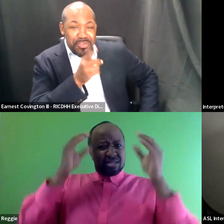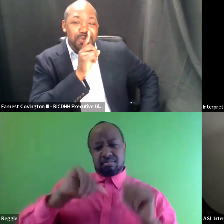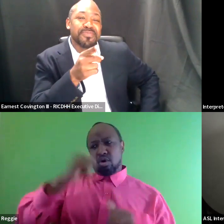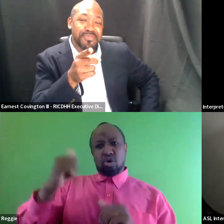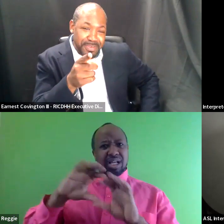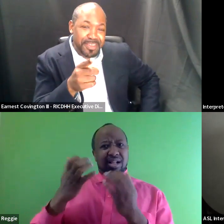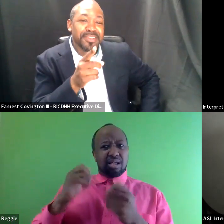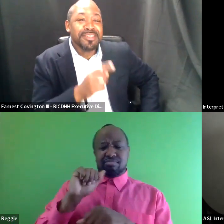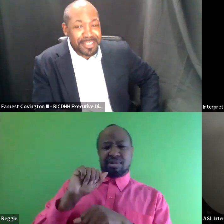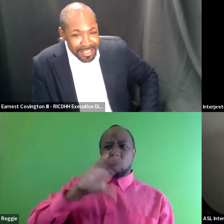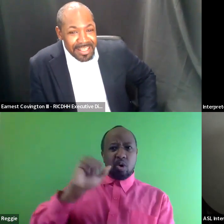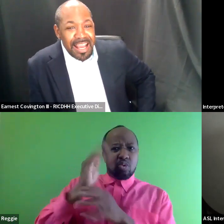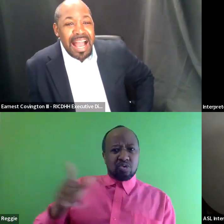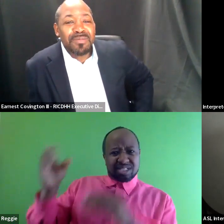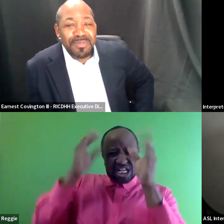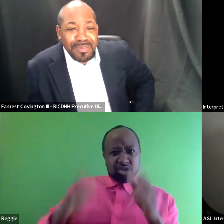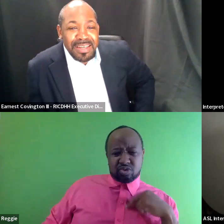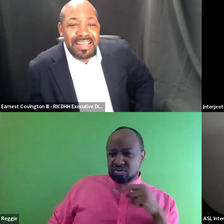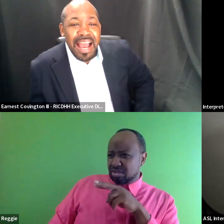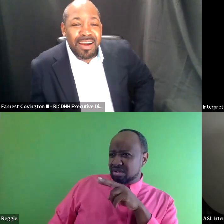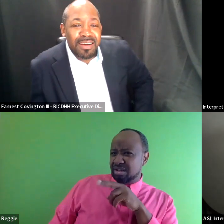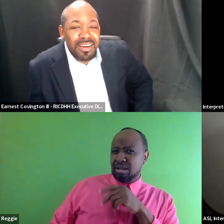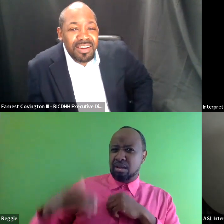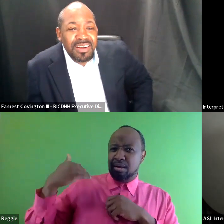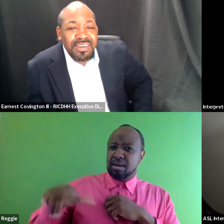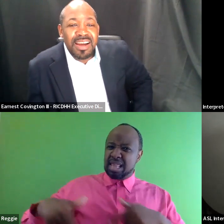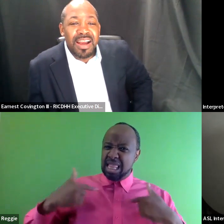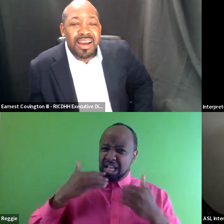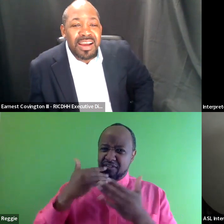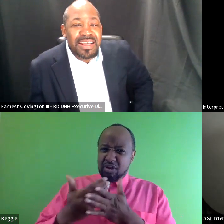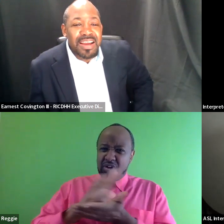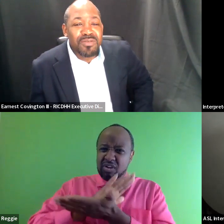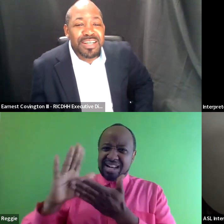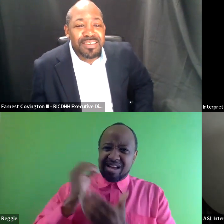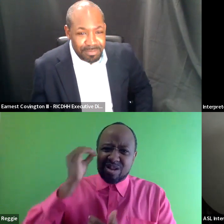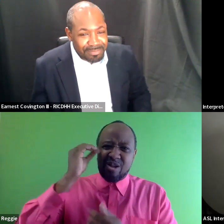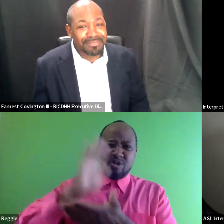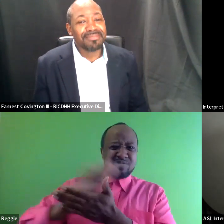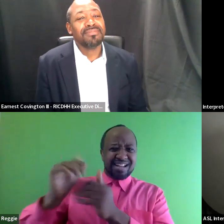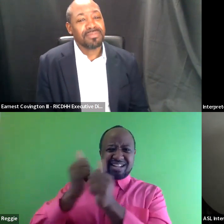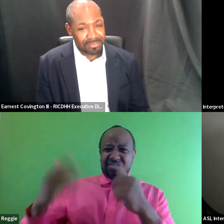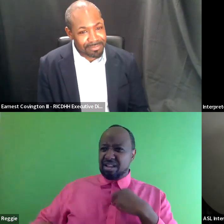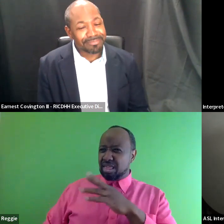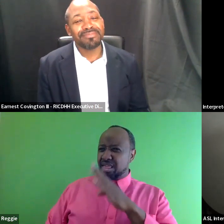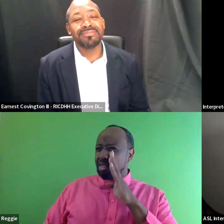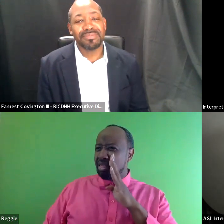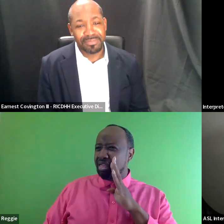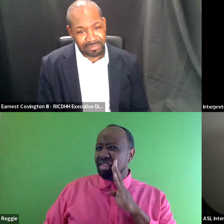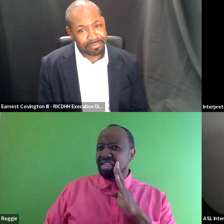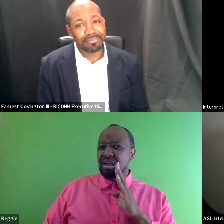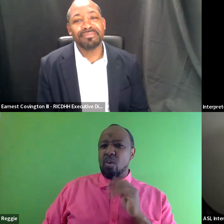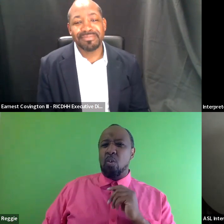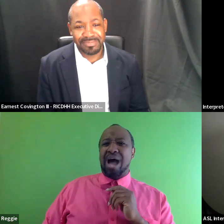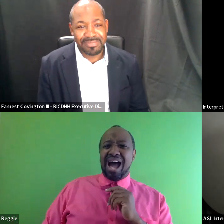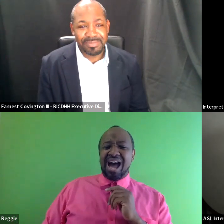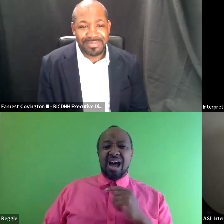so it was real easy to want to give up. But I had a coworker that lived in this nice home